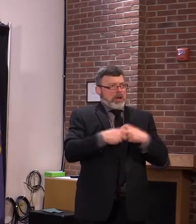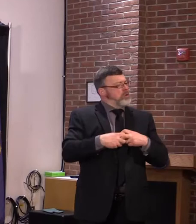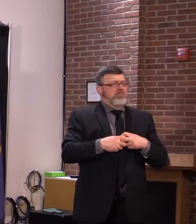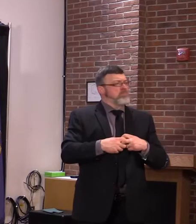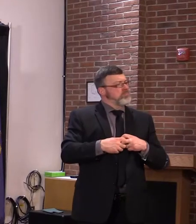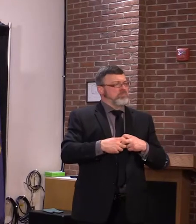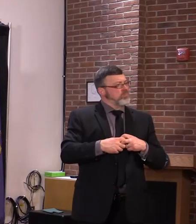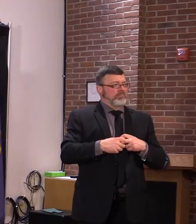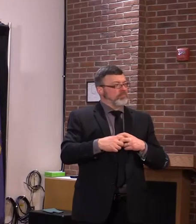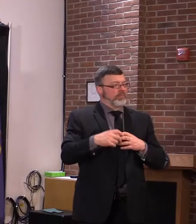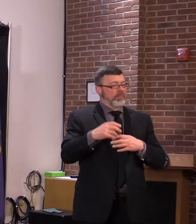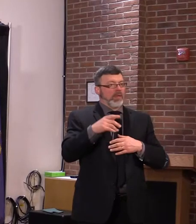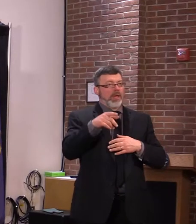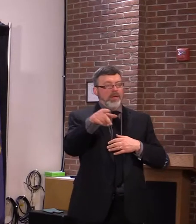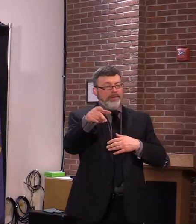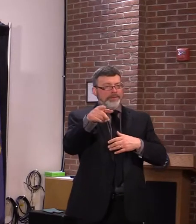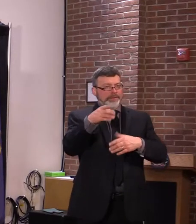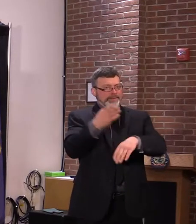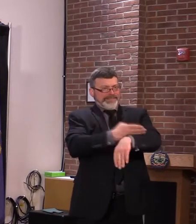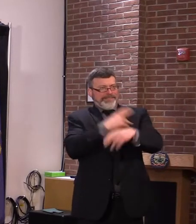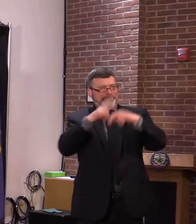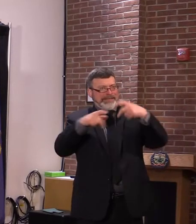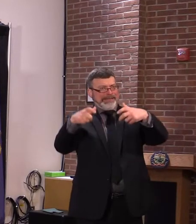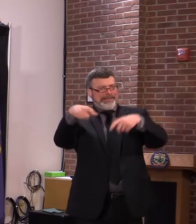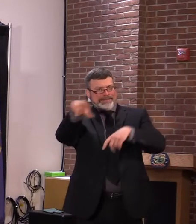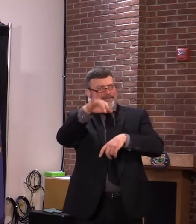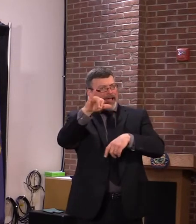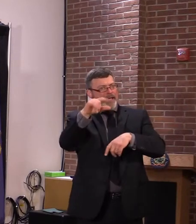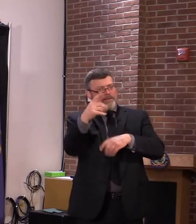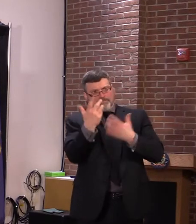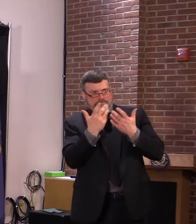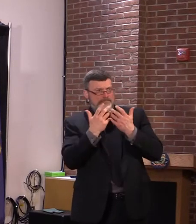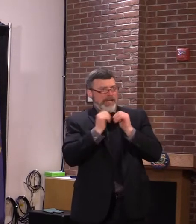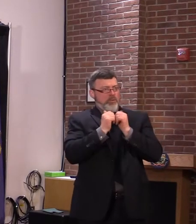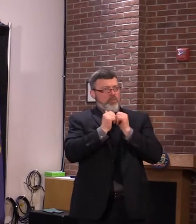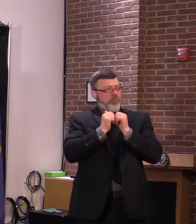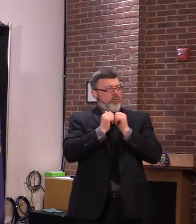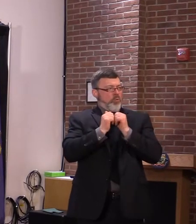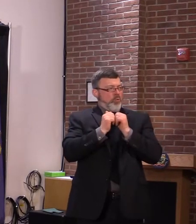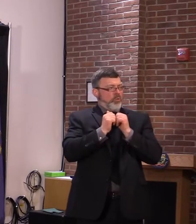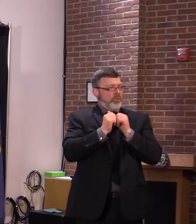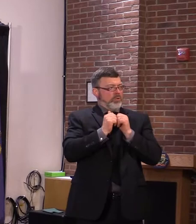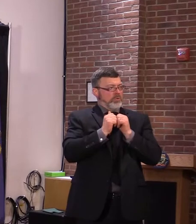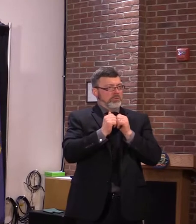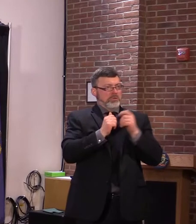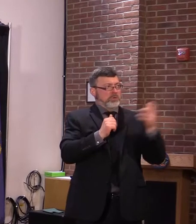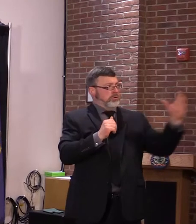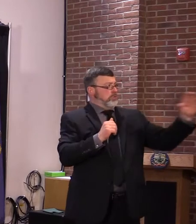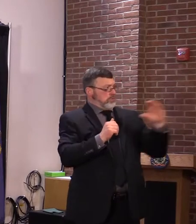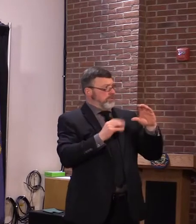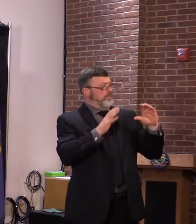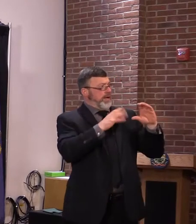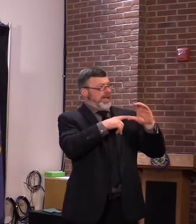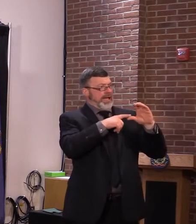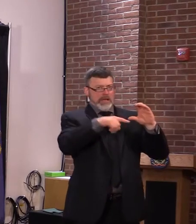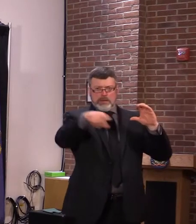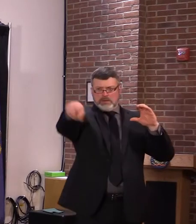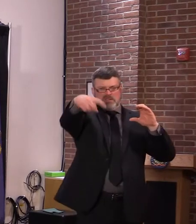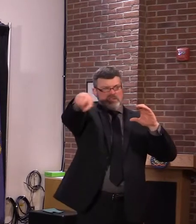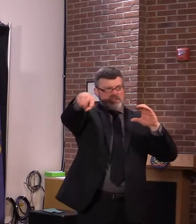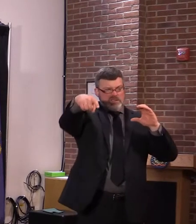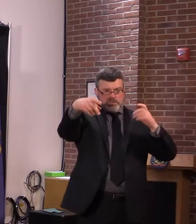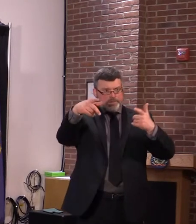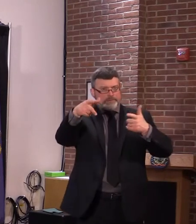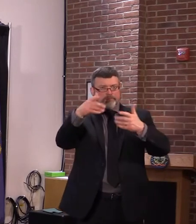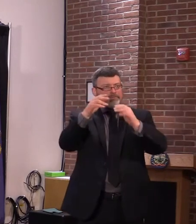finding the workers to do the work and so forth. So it is an interesting moment. And, you know, I would agree that it reminds me of any